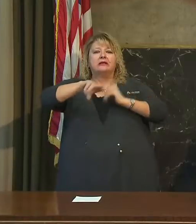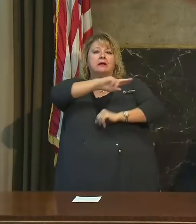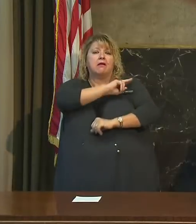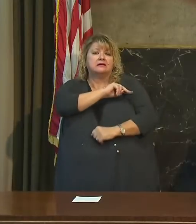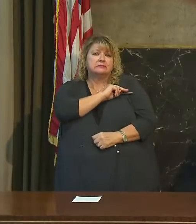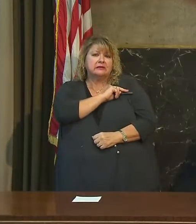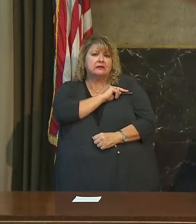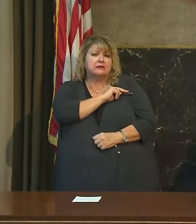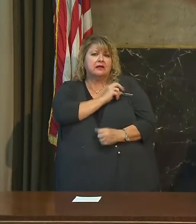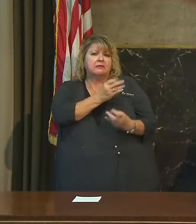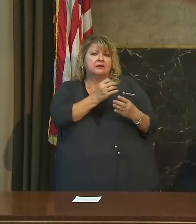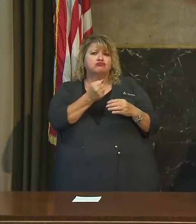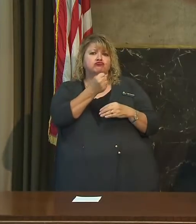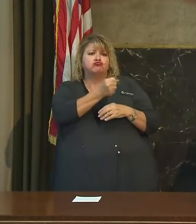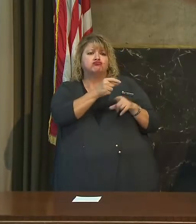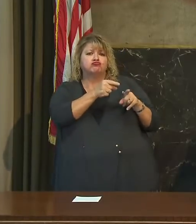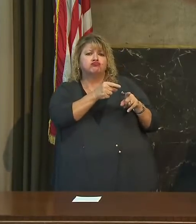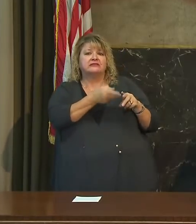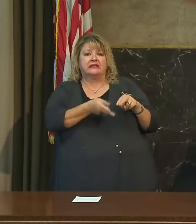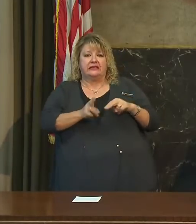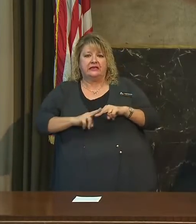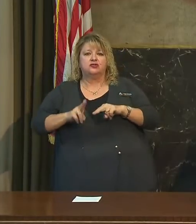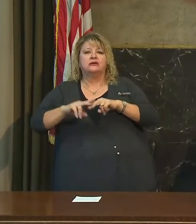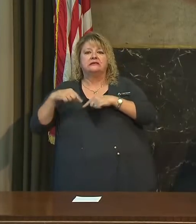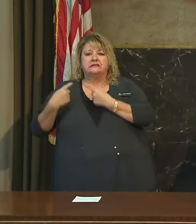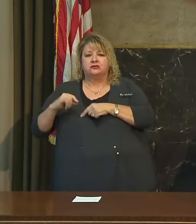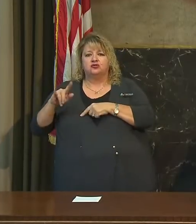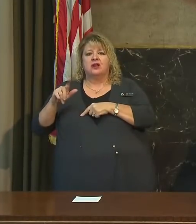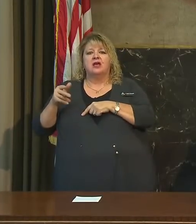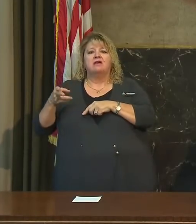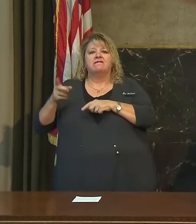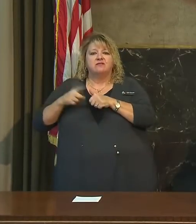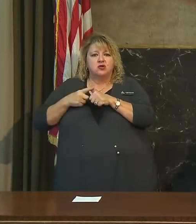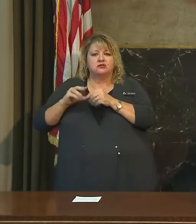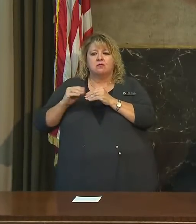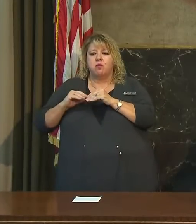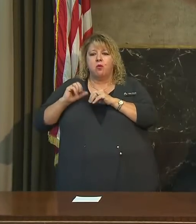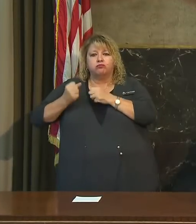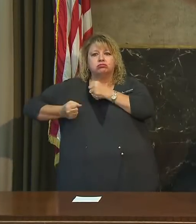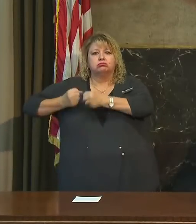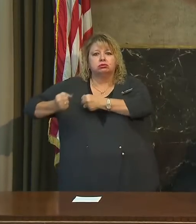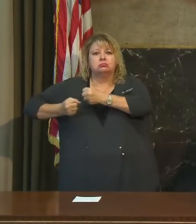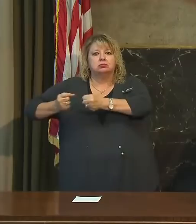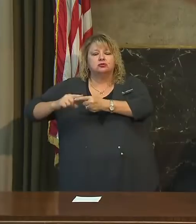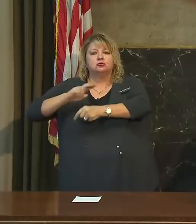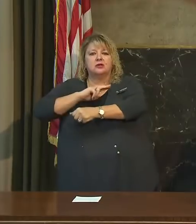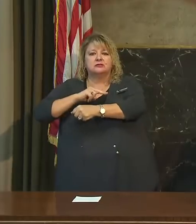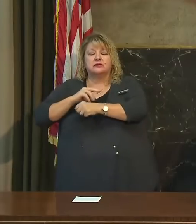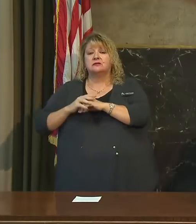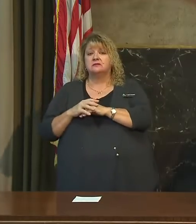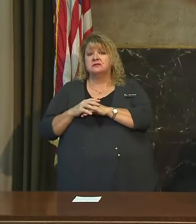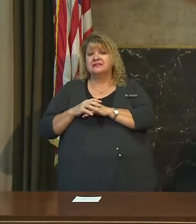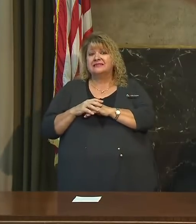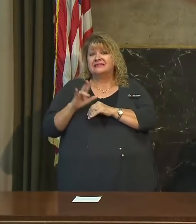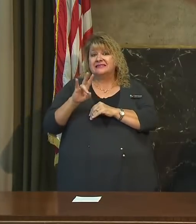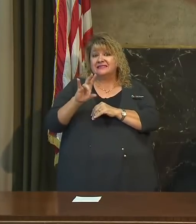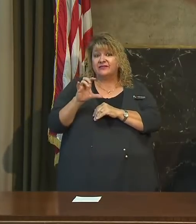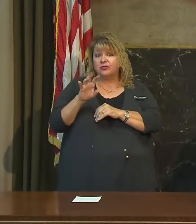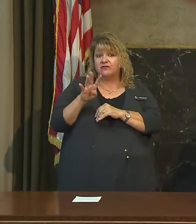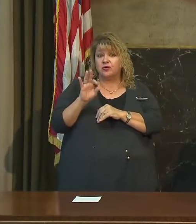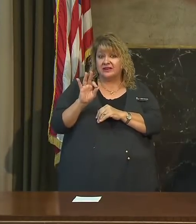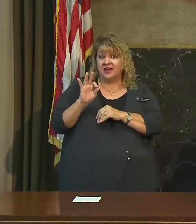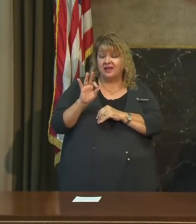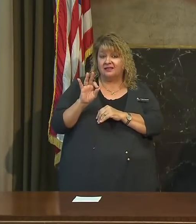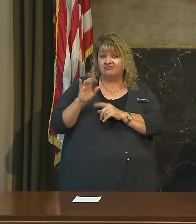in our state with COVID-19 has been increasing since July the 1st. Since that time, there's been a net increase of